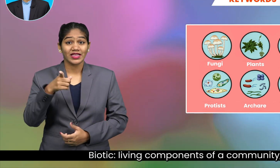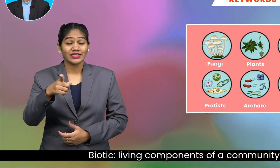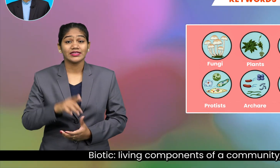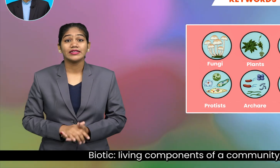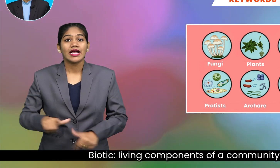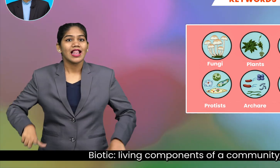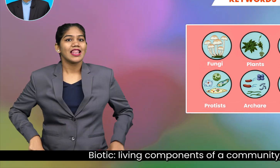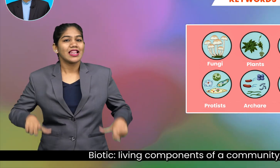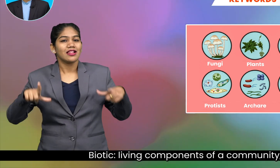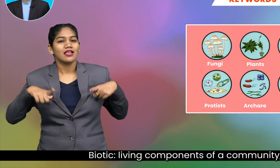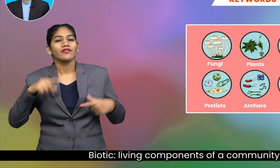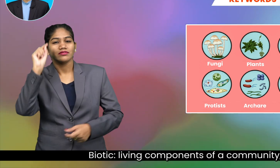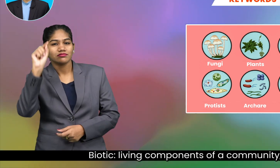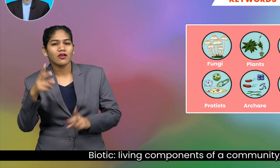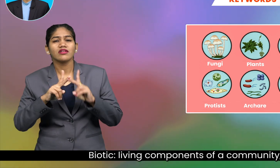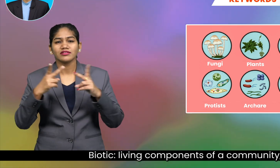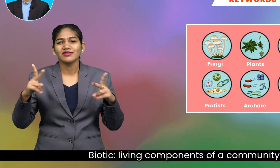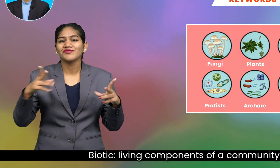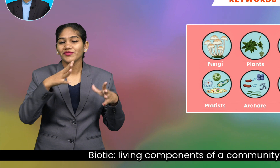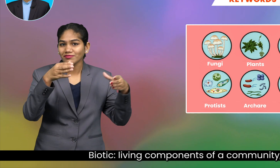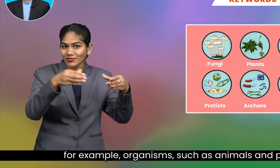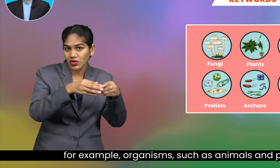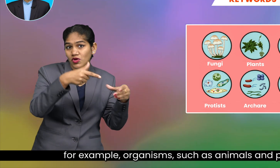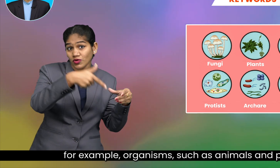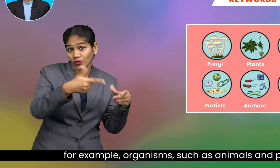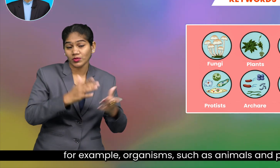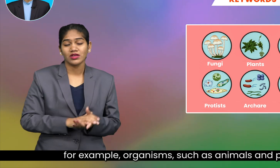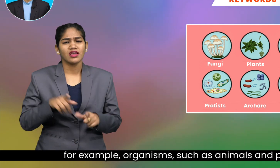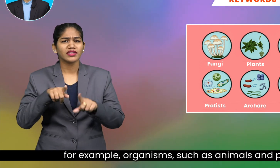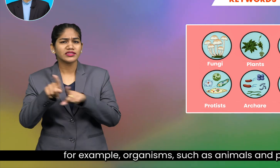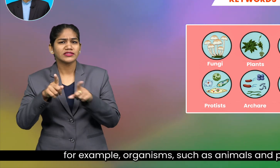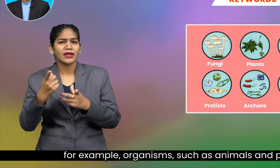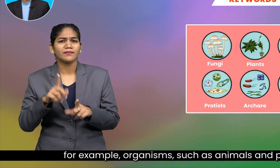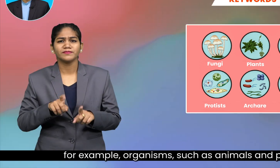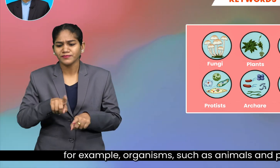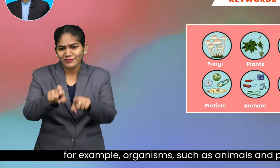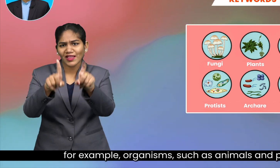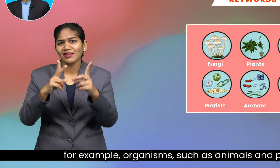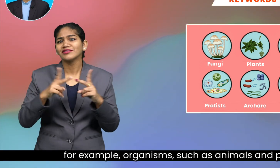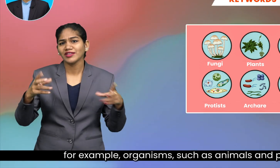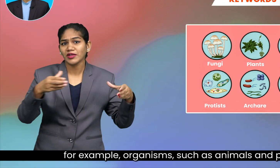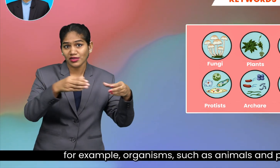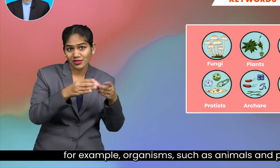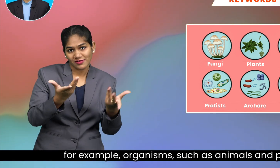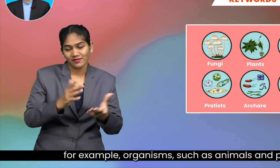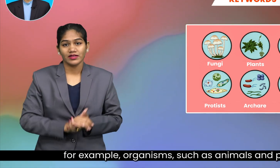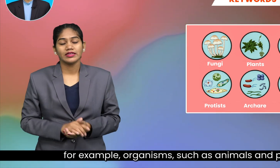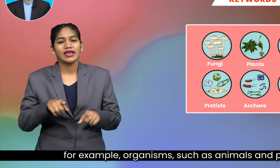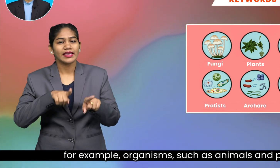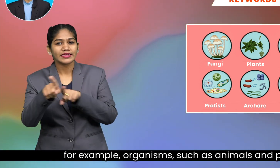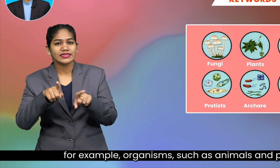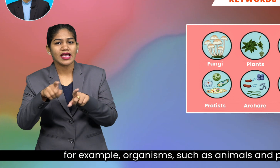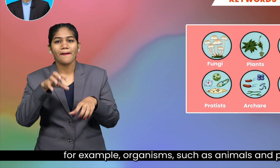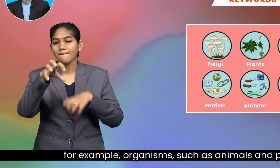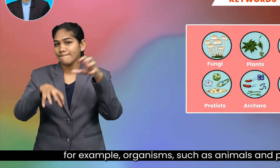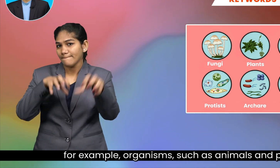living components of a community, for example, organisms such as animals